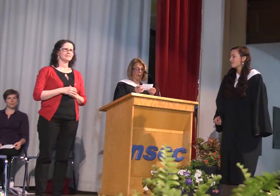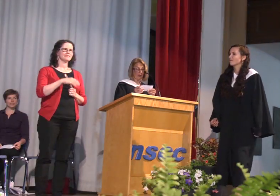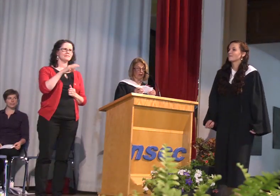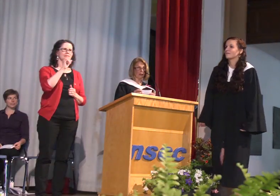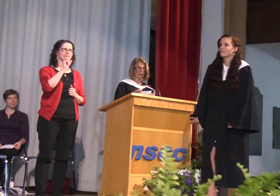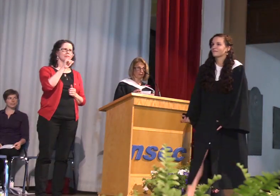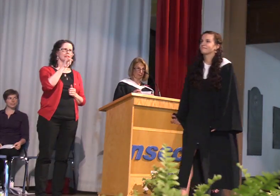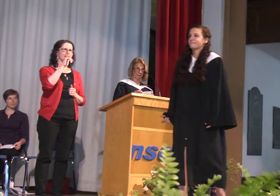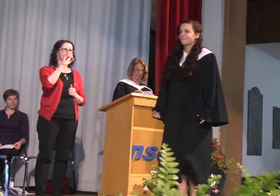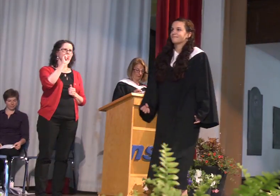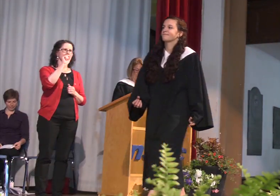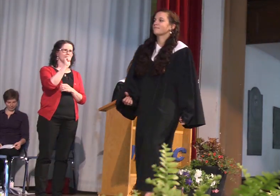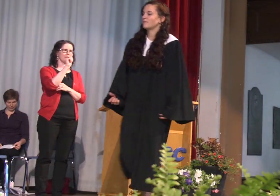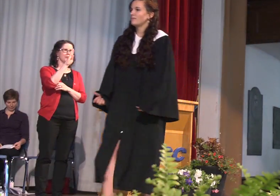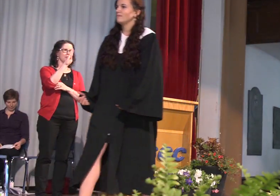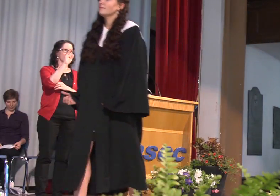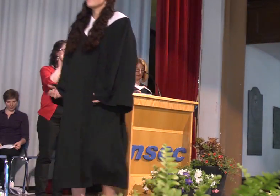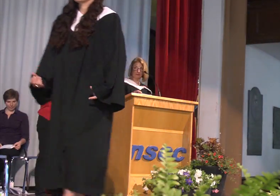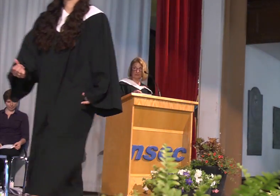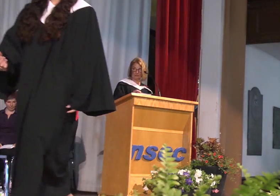Alyssa Baltzer.